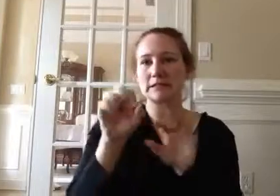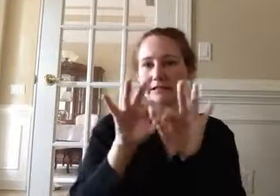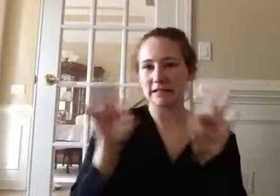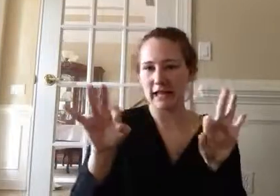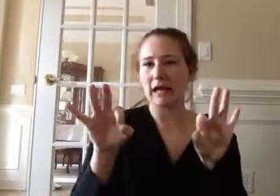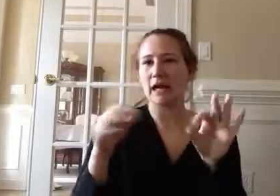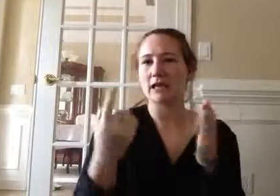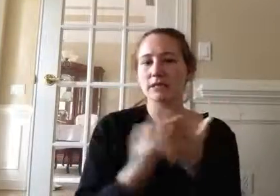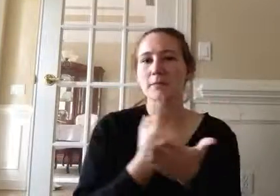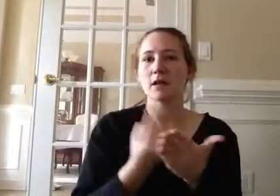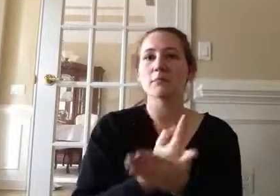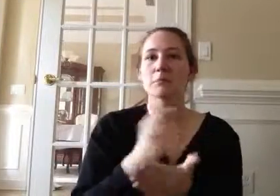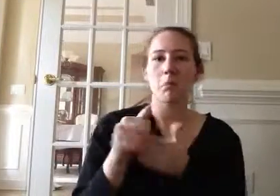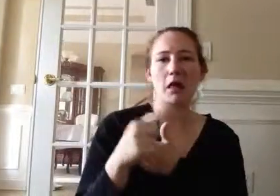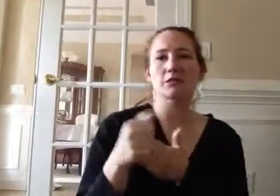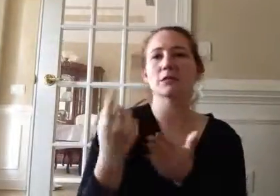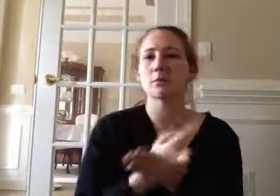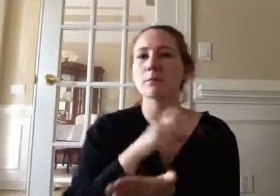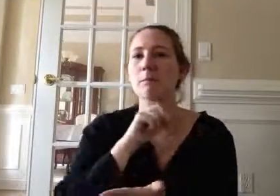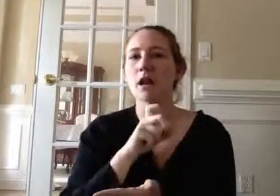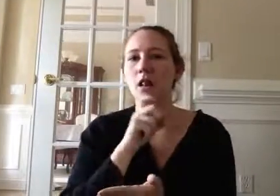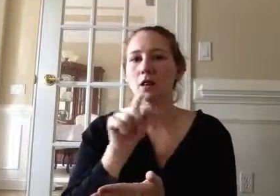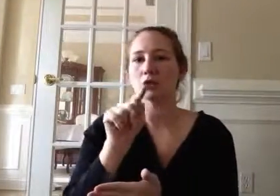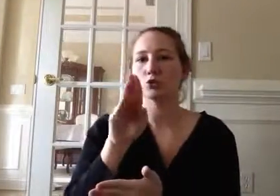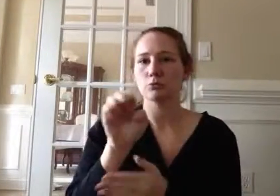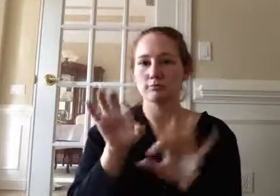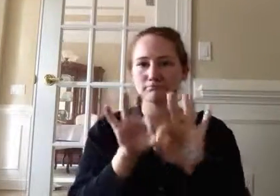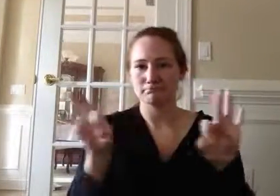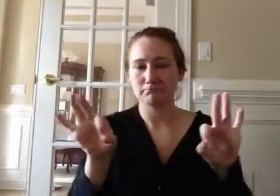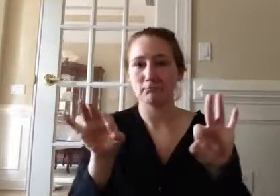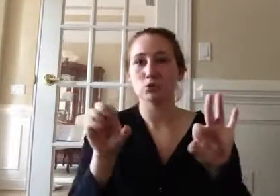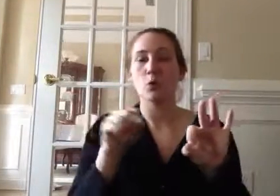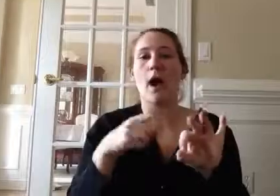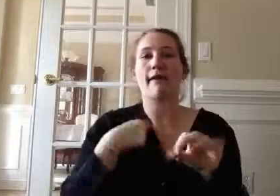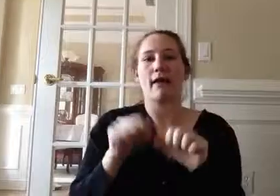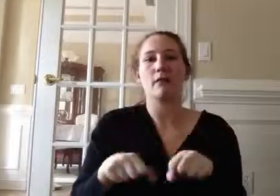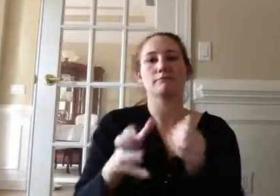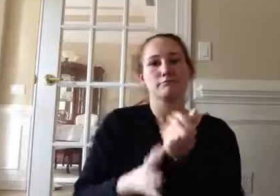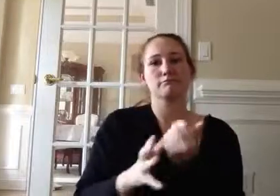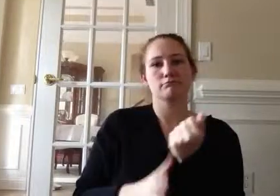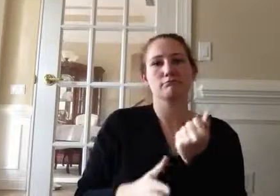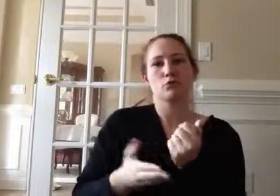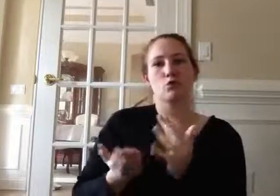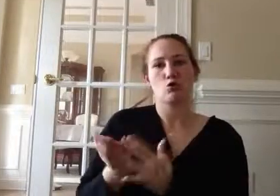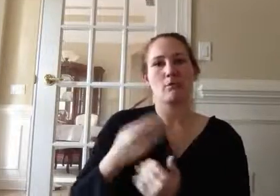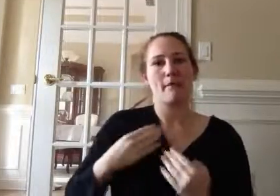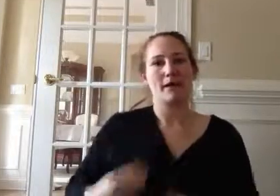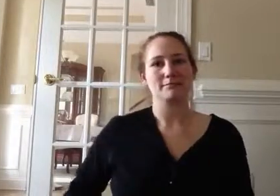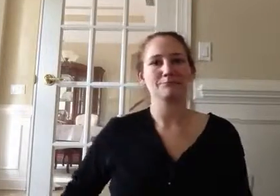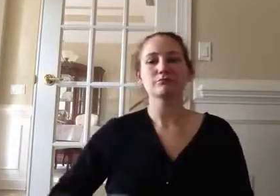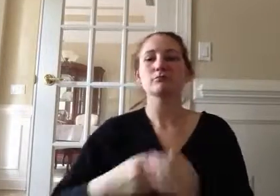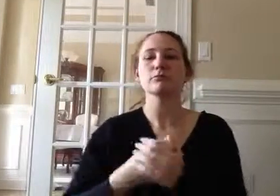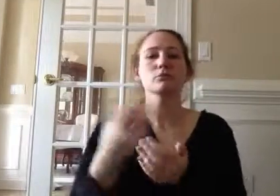metal tube, into a blocked bile duct, so that waste can pass through and out of my body. So I'm going to talk about my